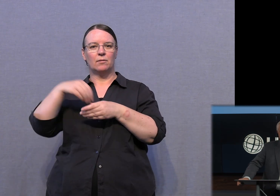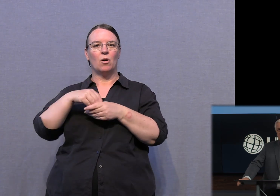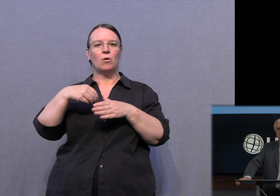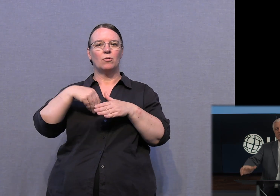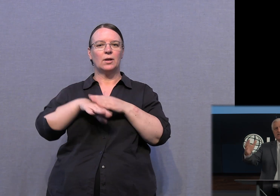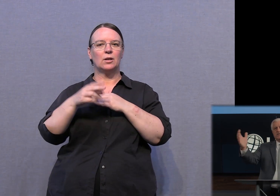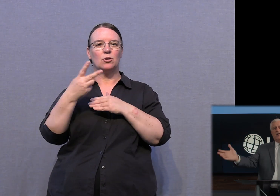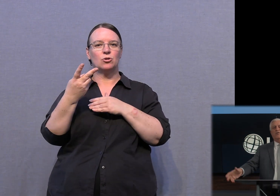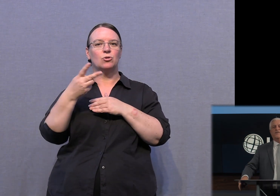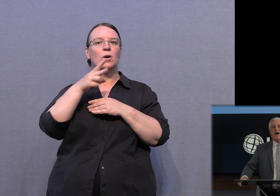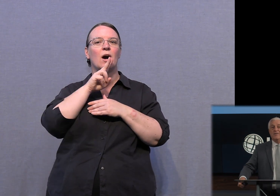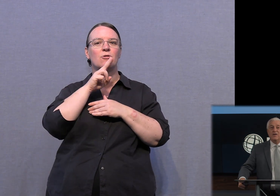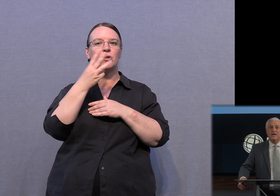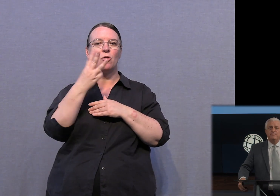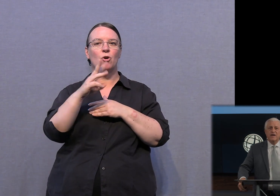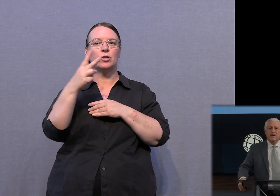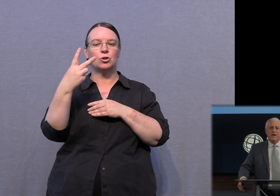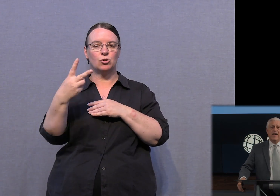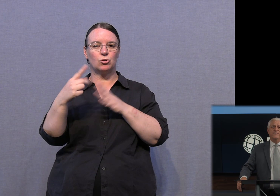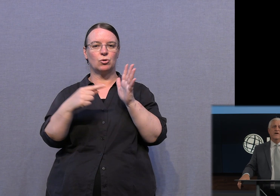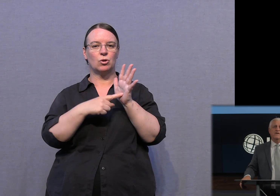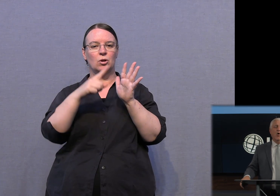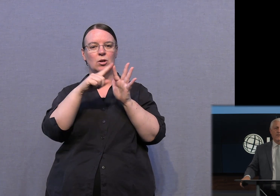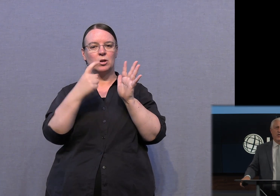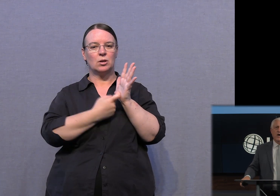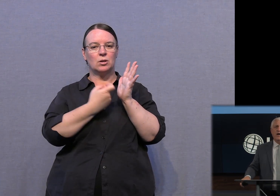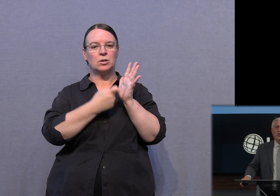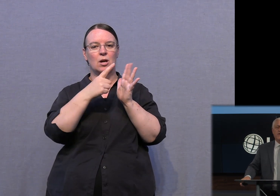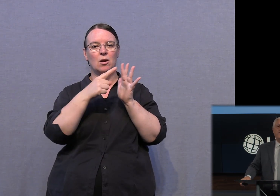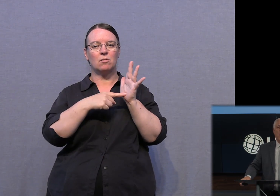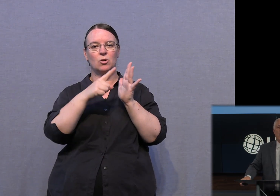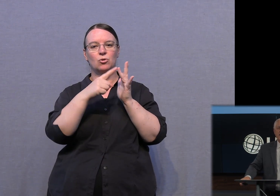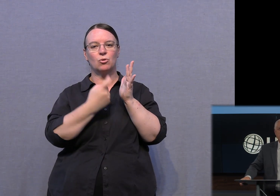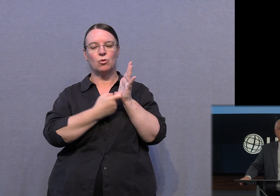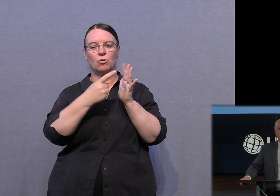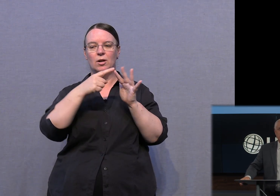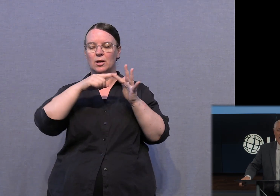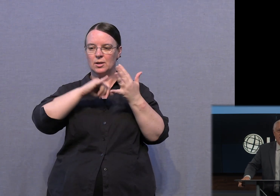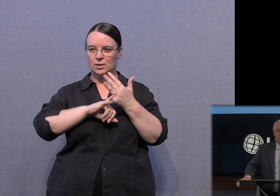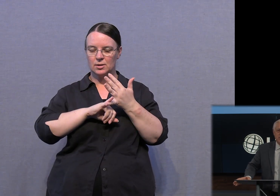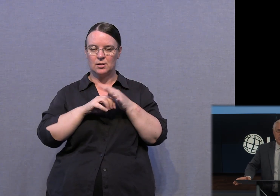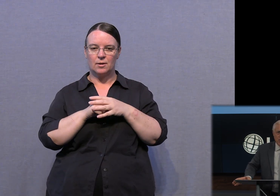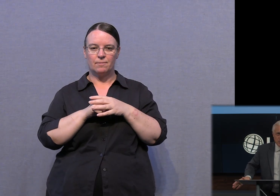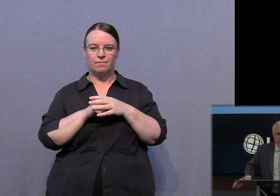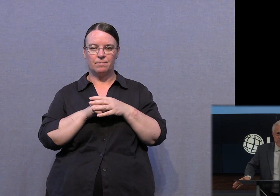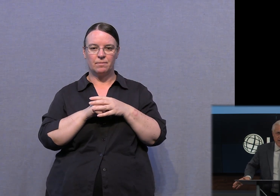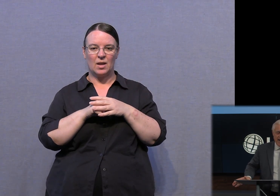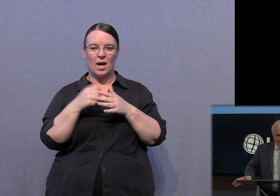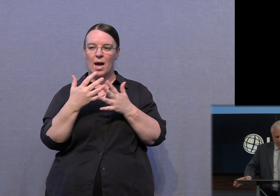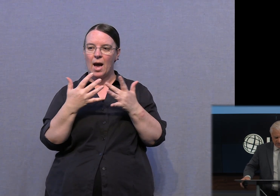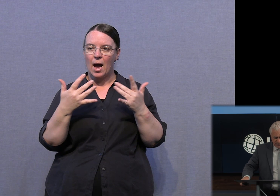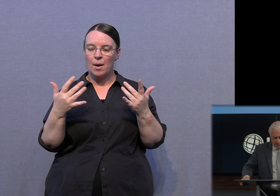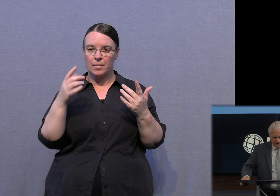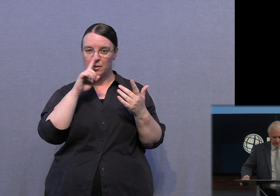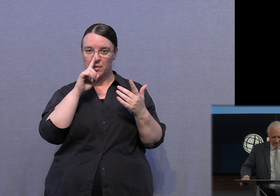Our constituency is now over 5 million. We have well over 42,000 churches